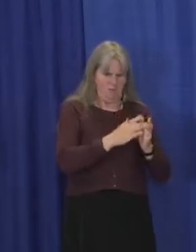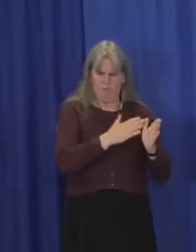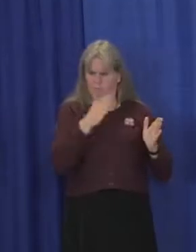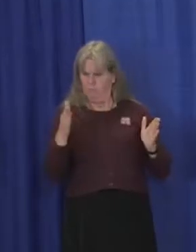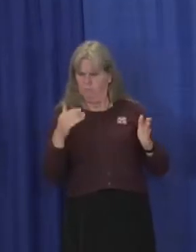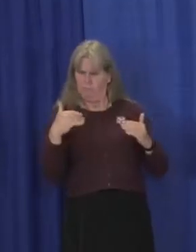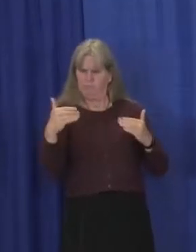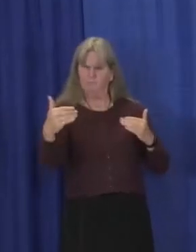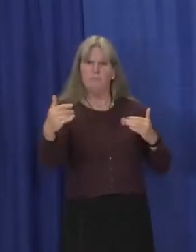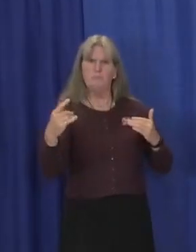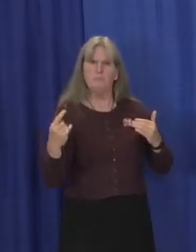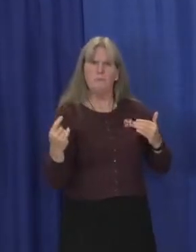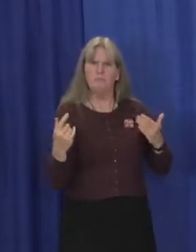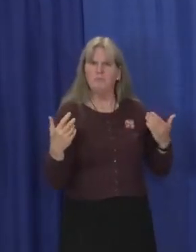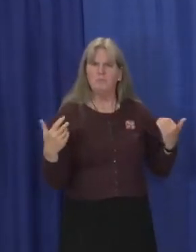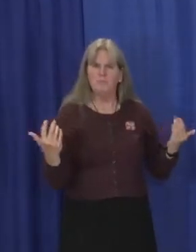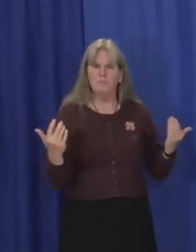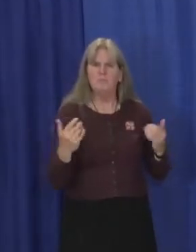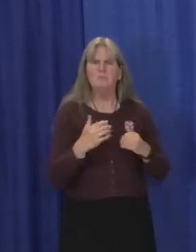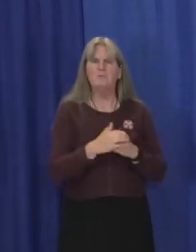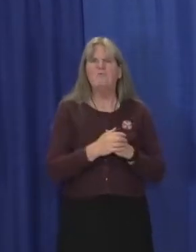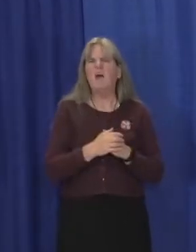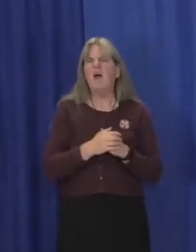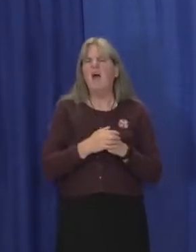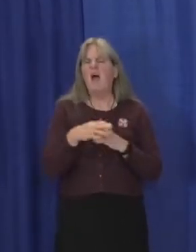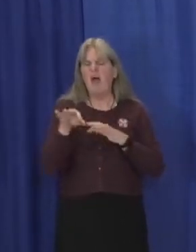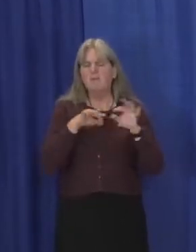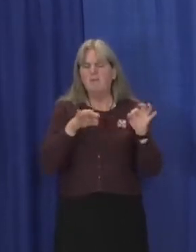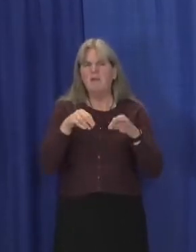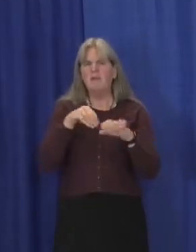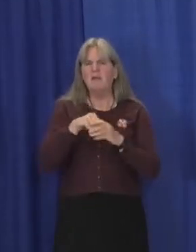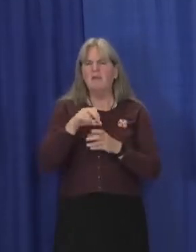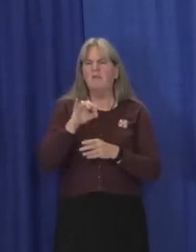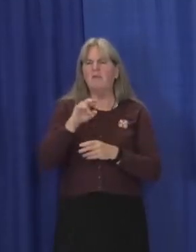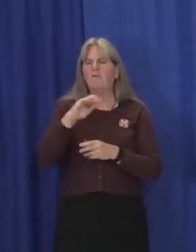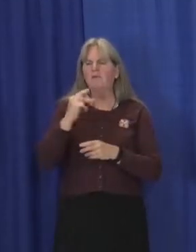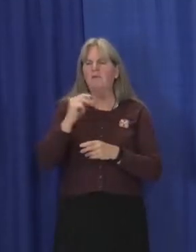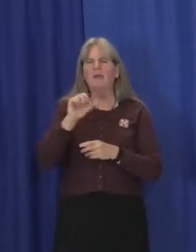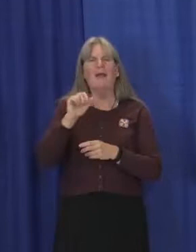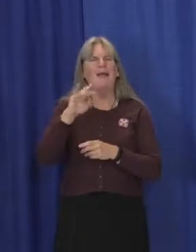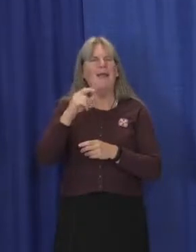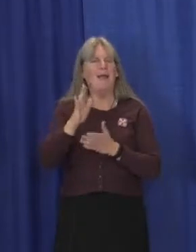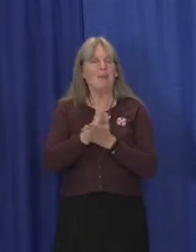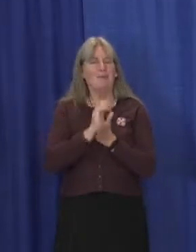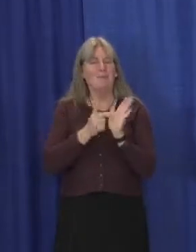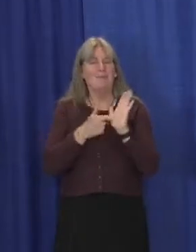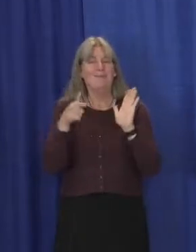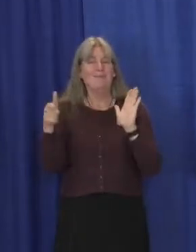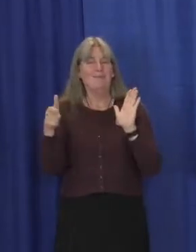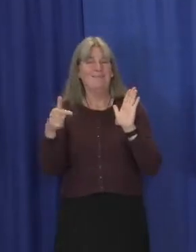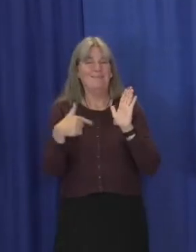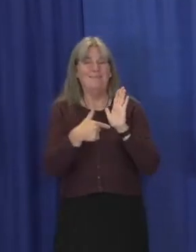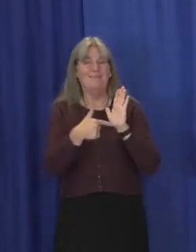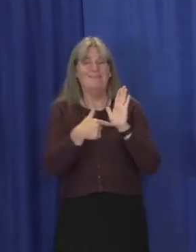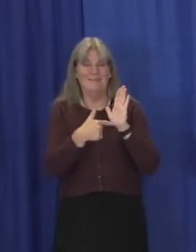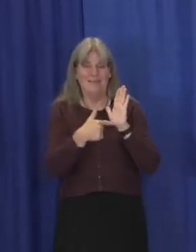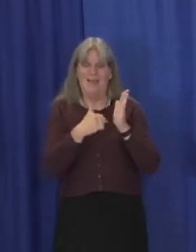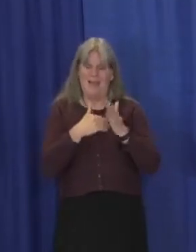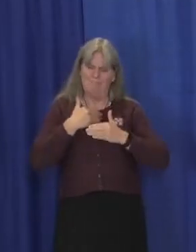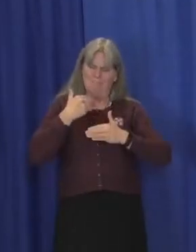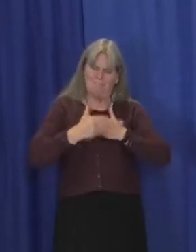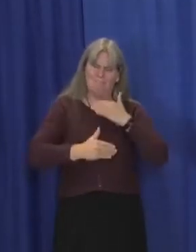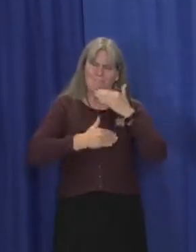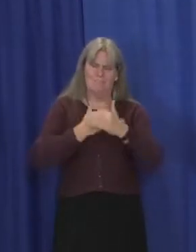The key tools during this transitional stage are outlined in Forging Ahead, as Premier Silver alluded to, and